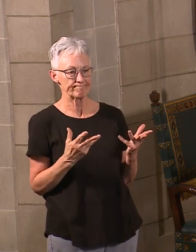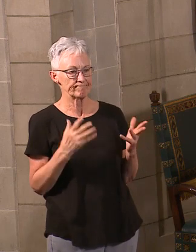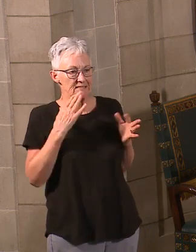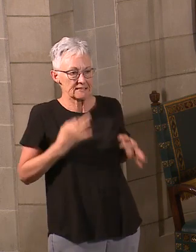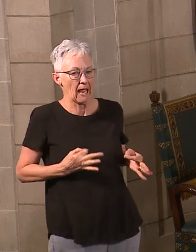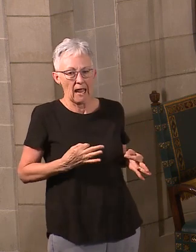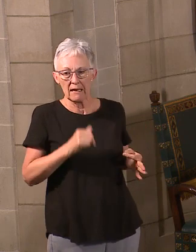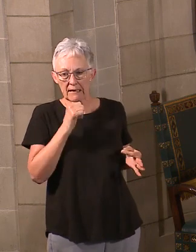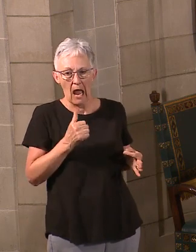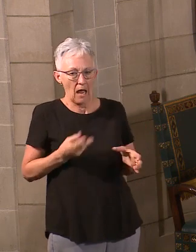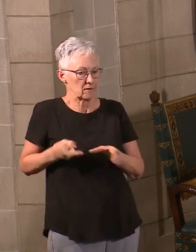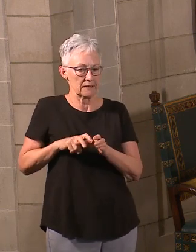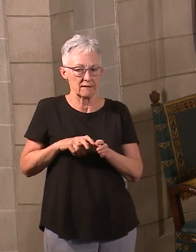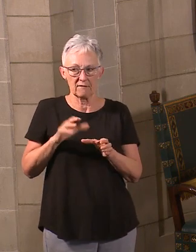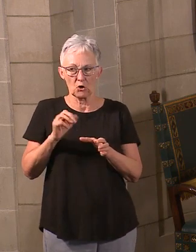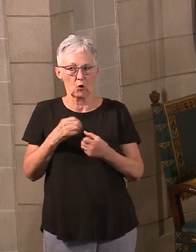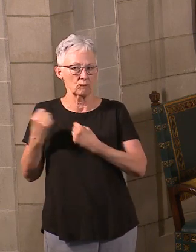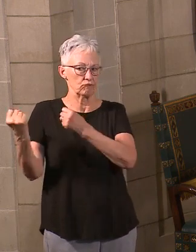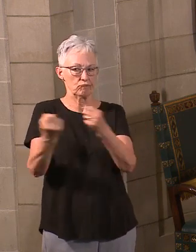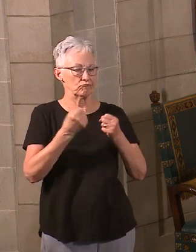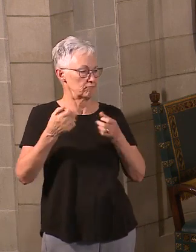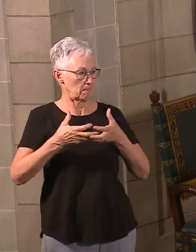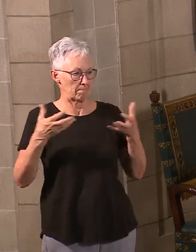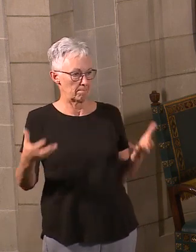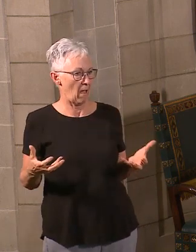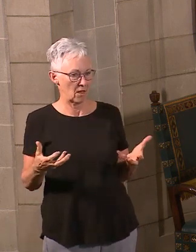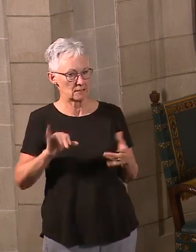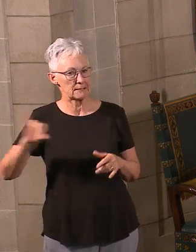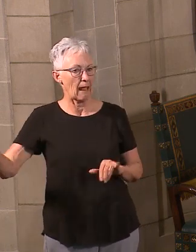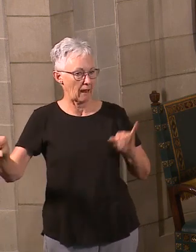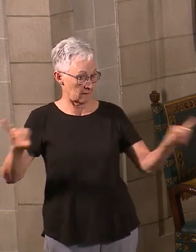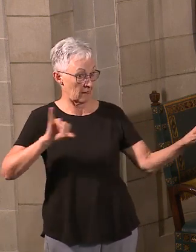to down 33%, a 5% improvement.